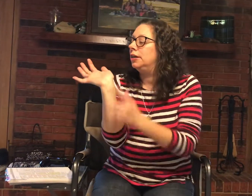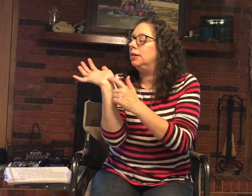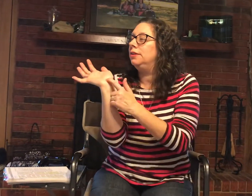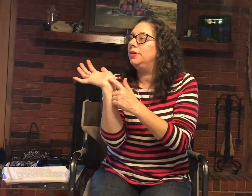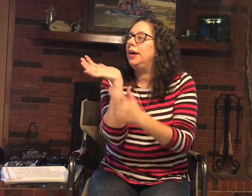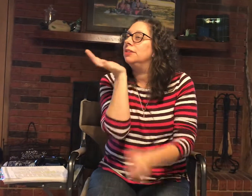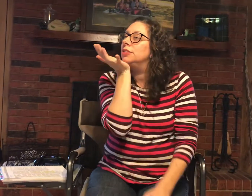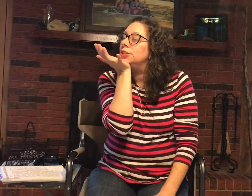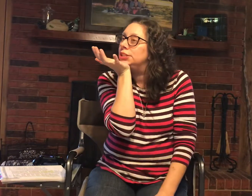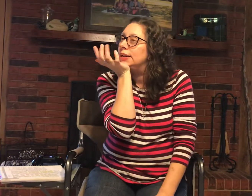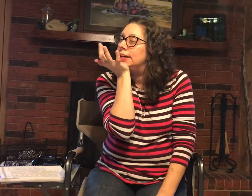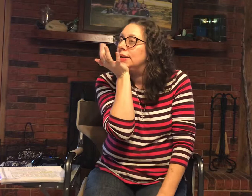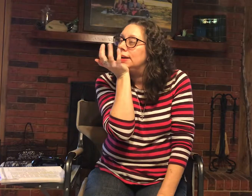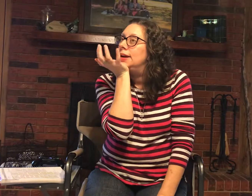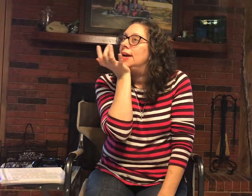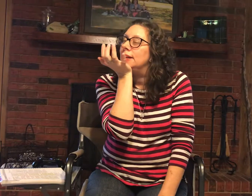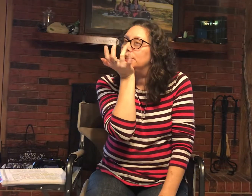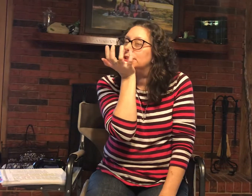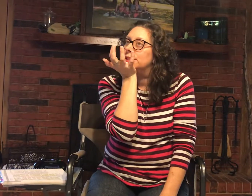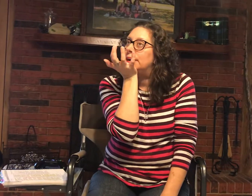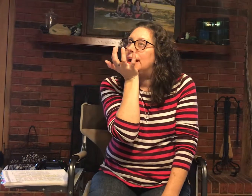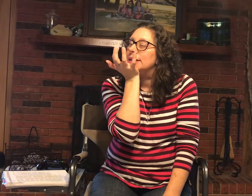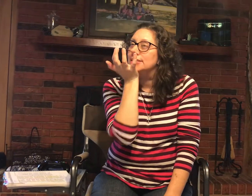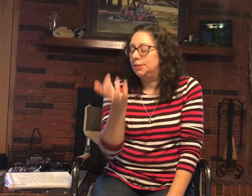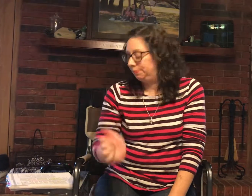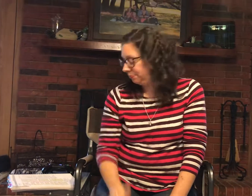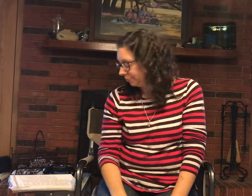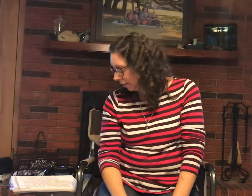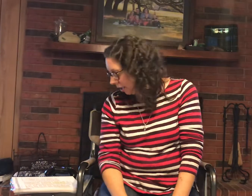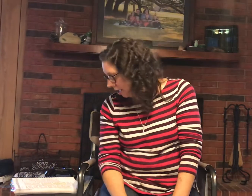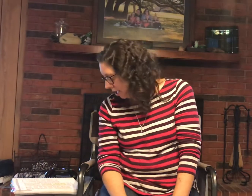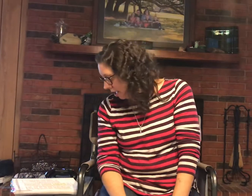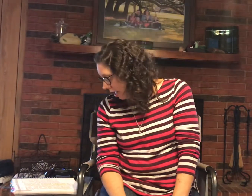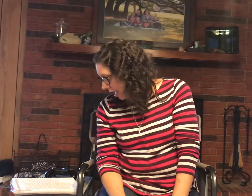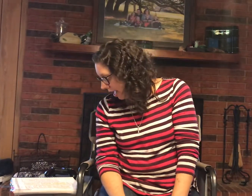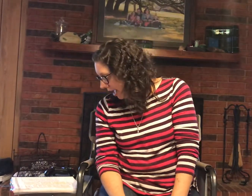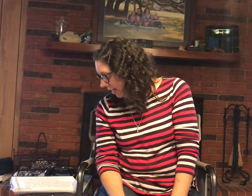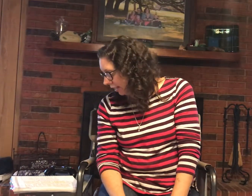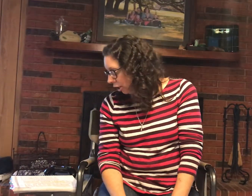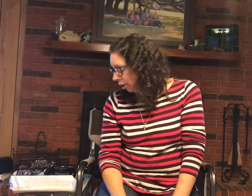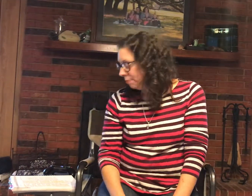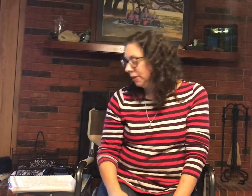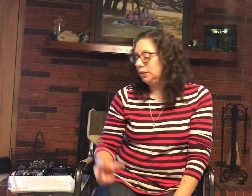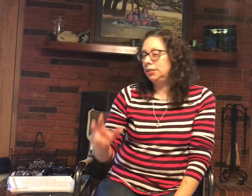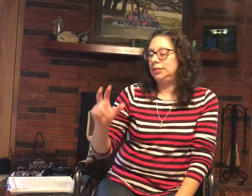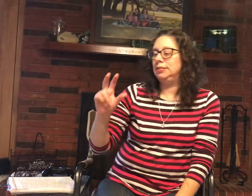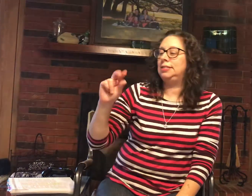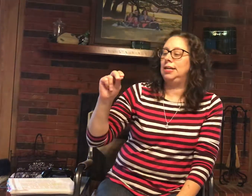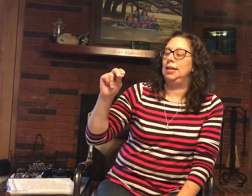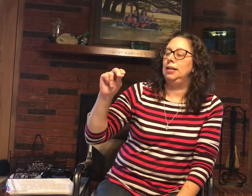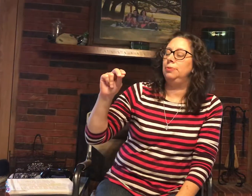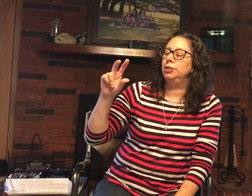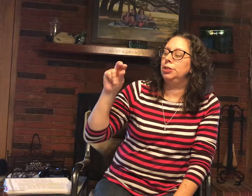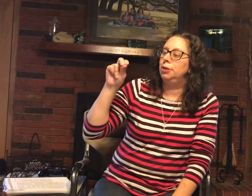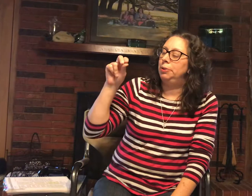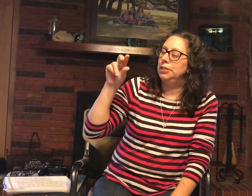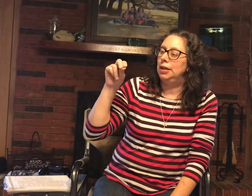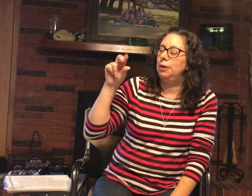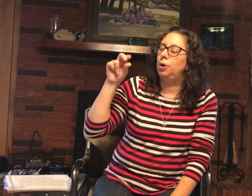of your hand on your chin, and here's the grass. And the herb yielding seed, we're just going to pretend like we're